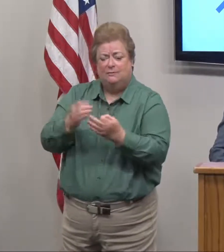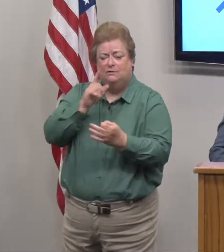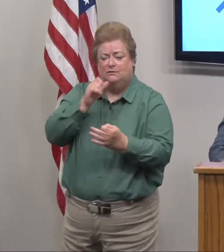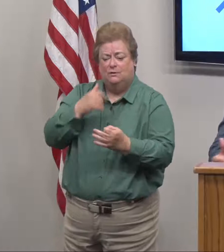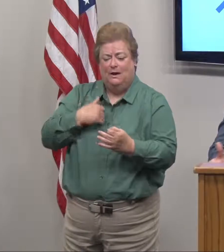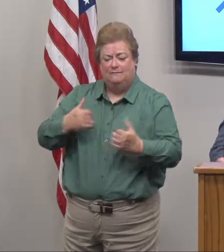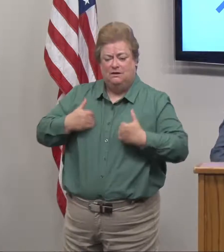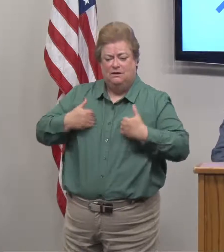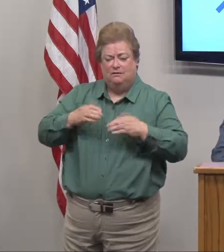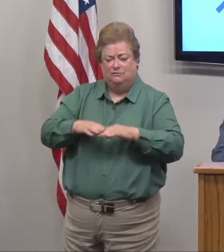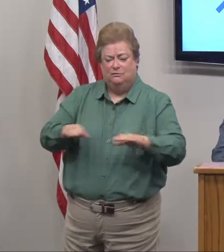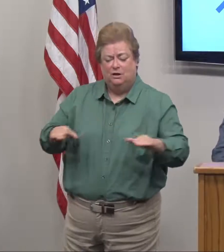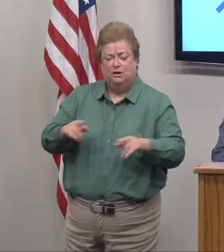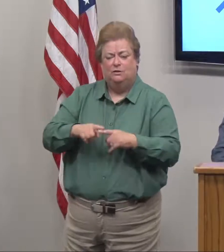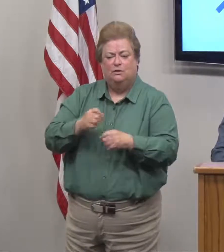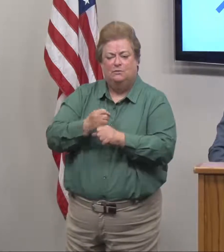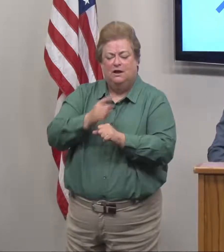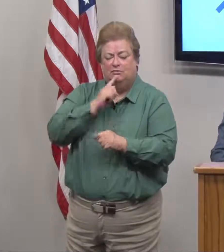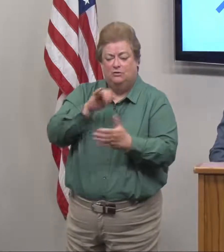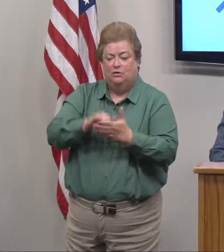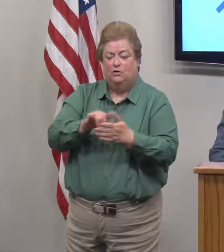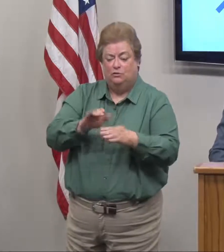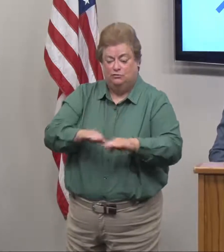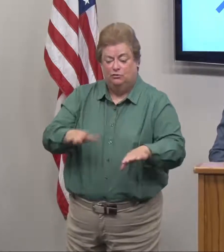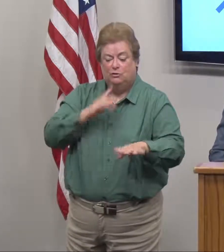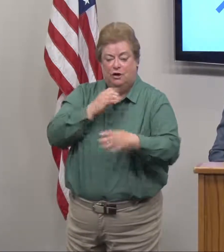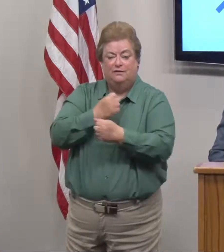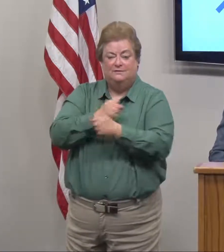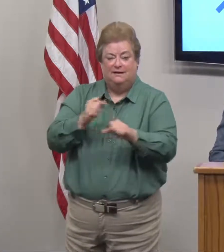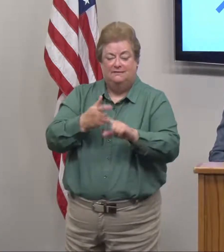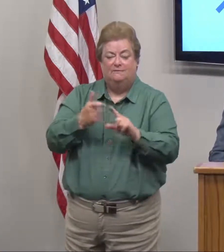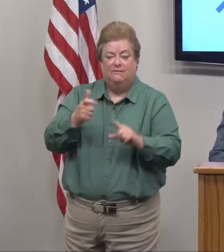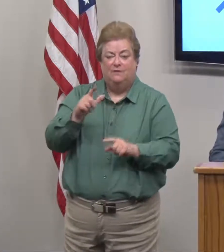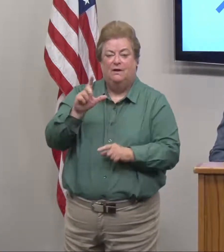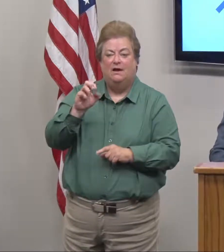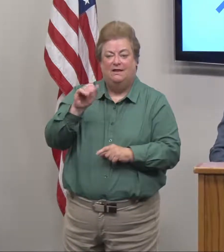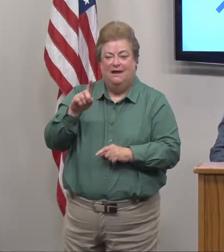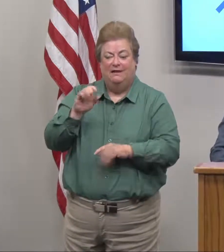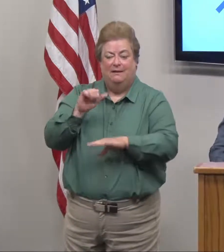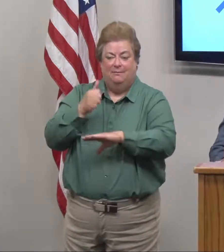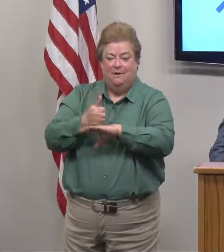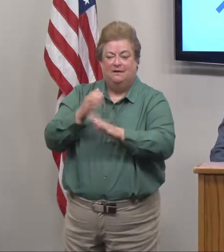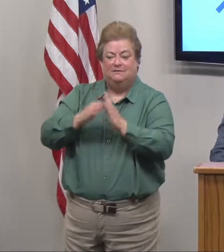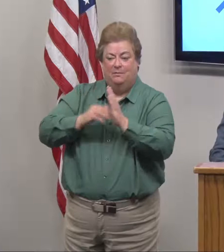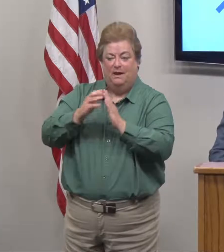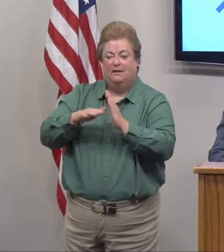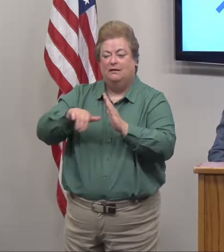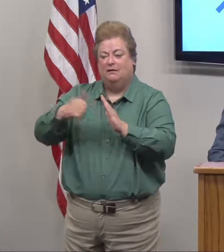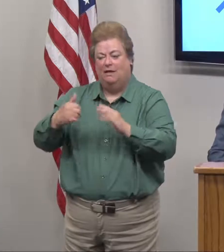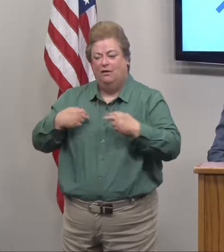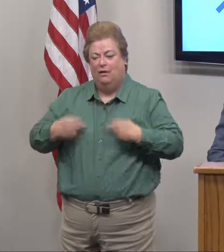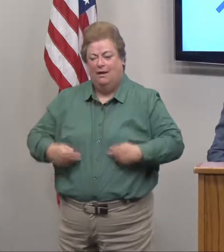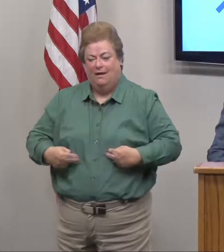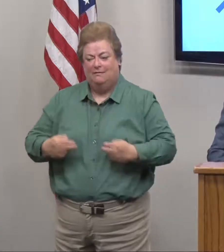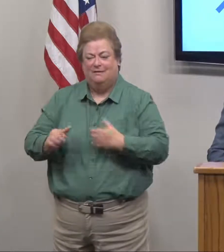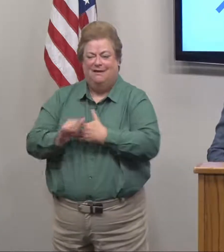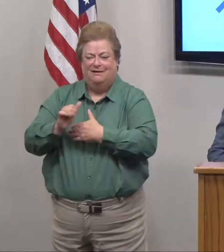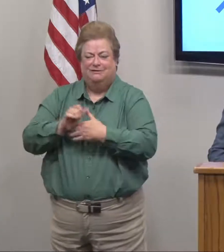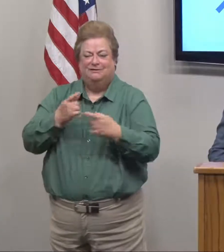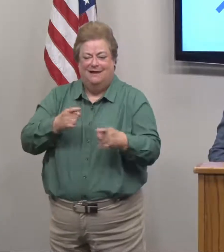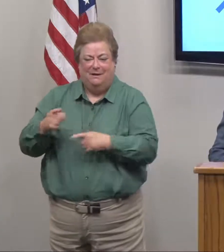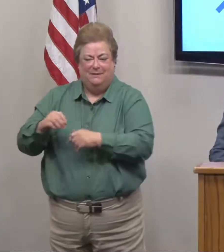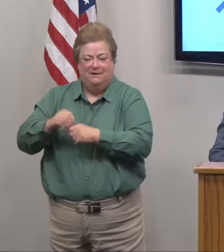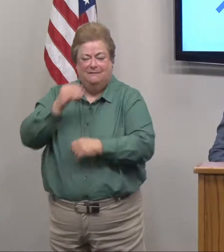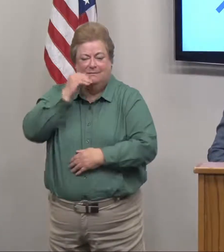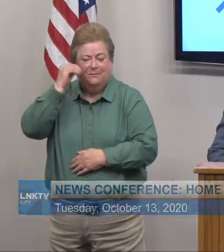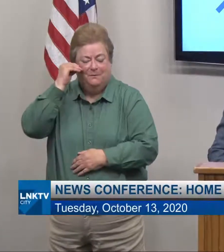children to make sure that those children are safe from lead-based paint and other health hazards that happen in the home. This